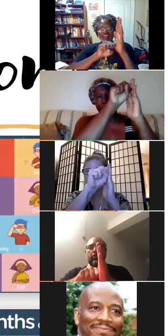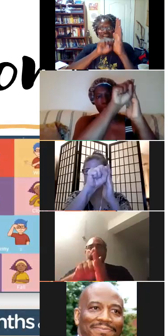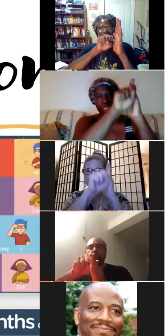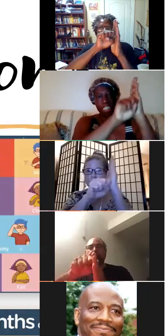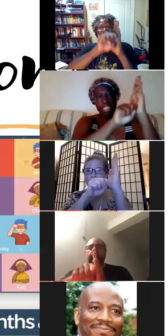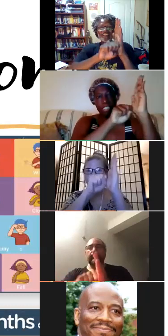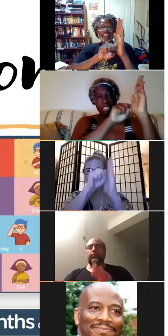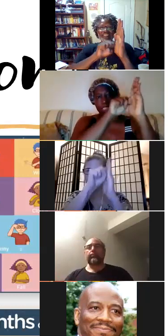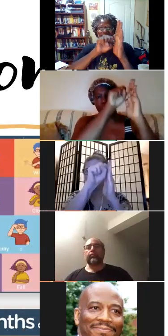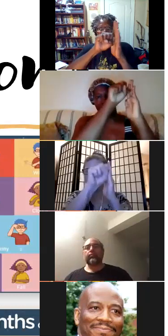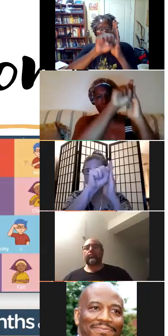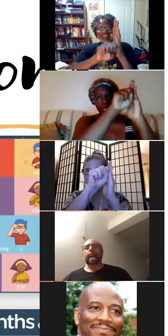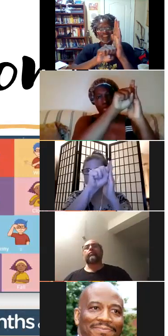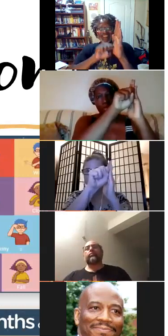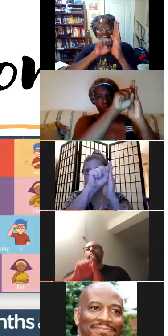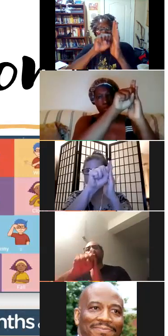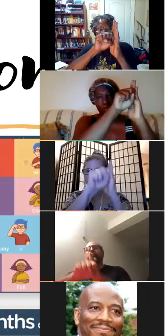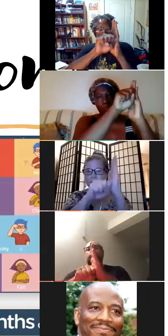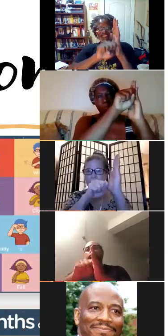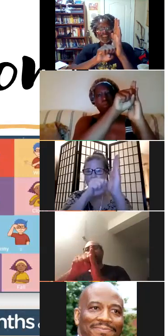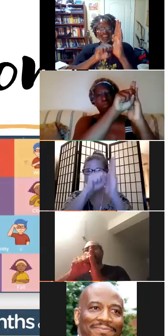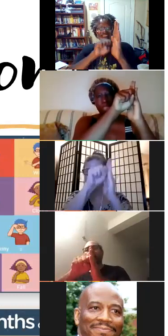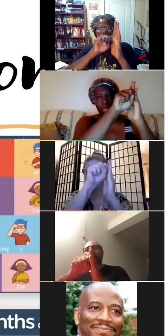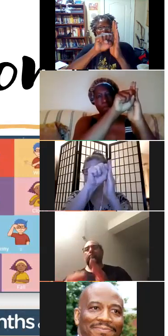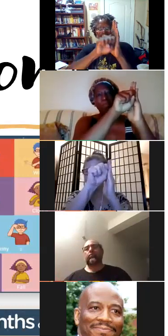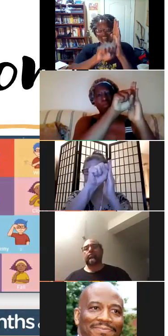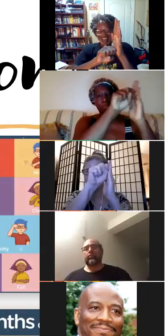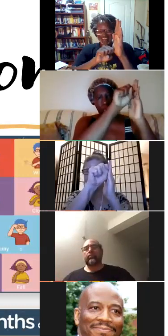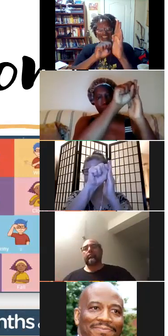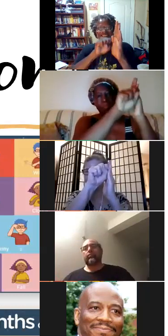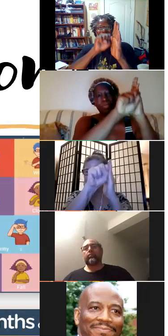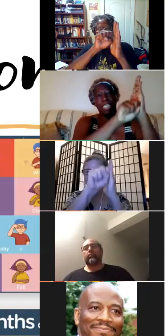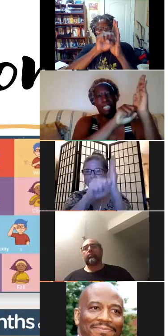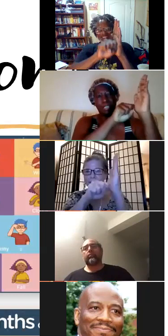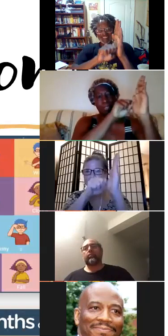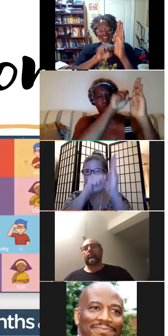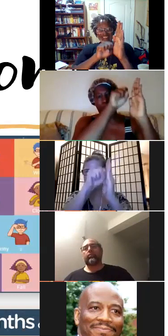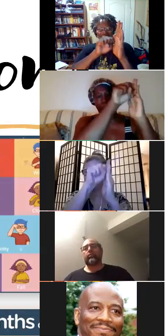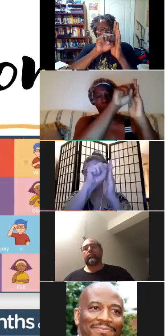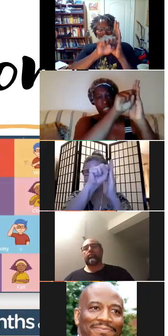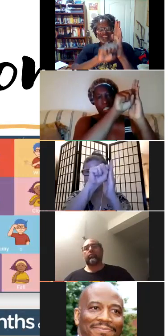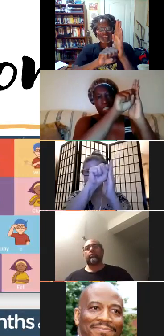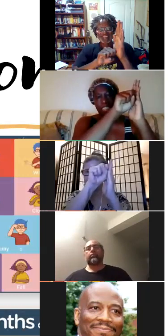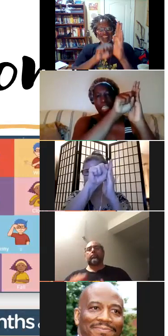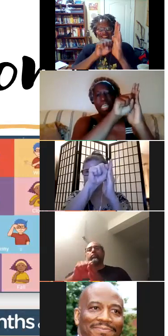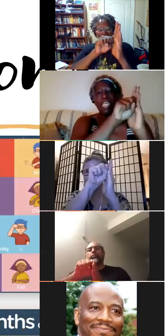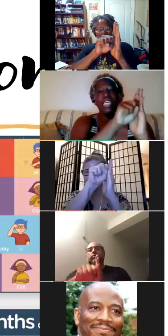Okay. And Makes it's sense. like a season. Like going around the year, around the Yeah. whole, yeah. Yep. There you go. All 4